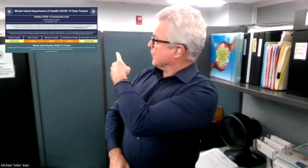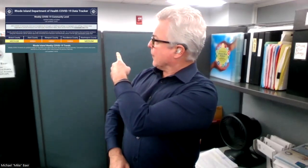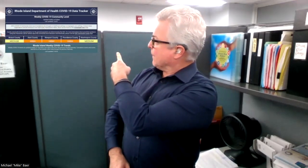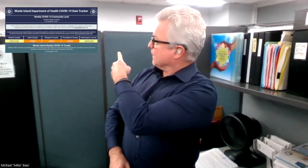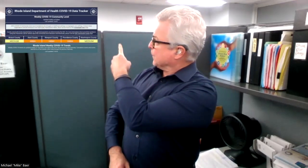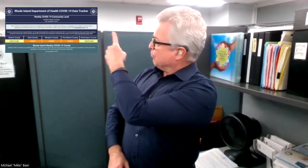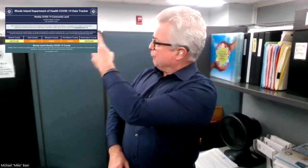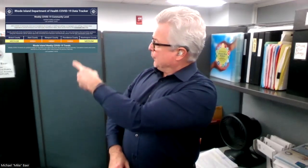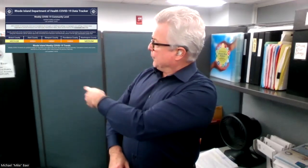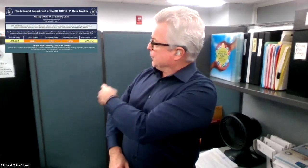above me.